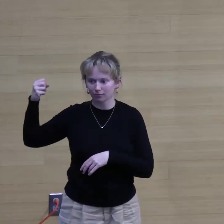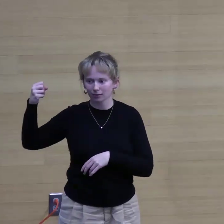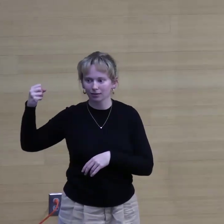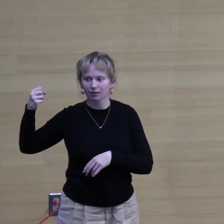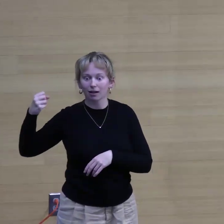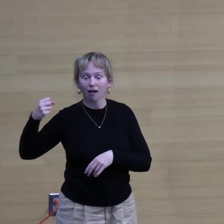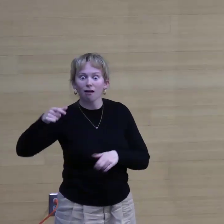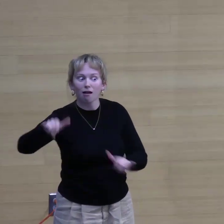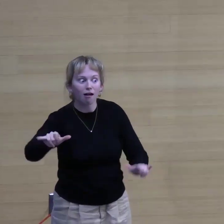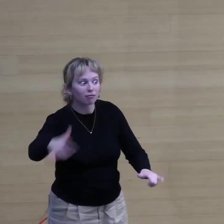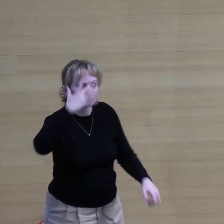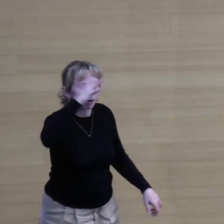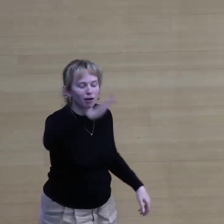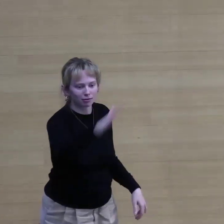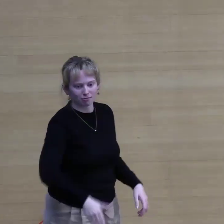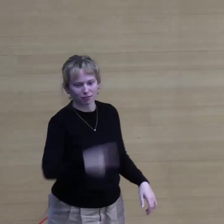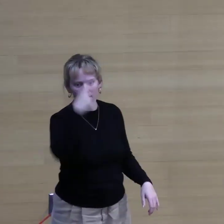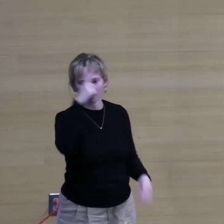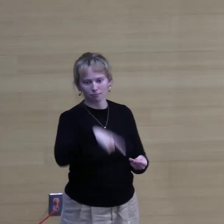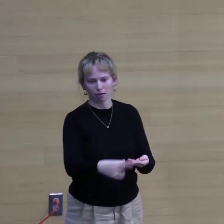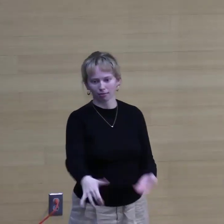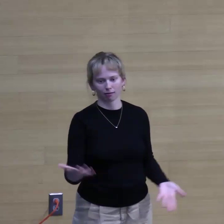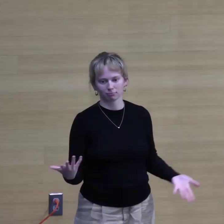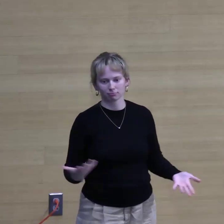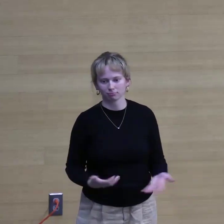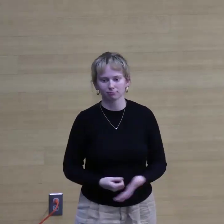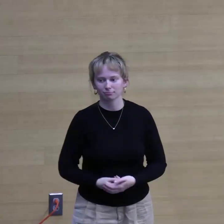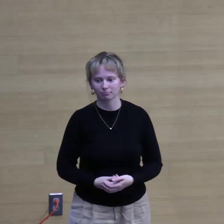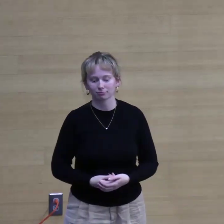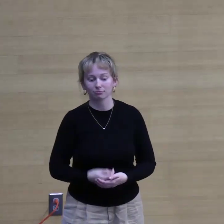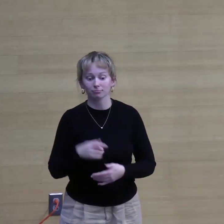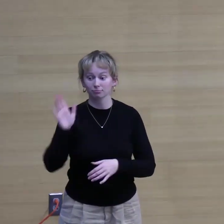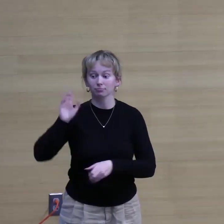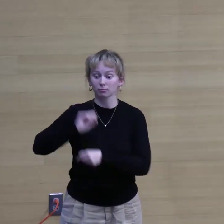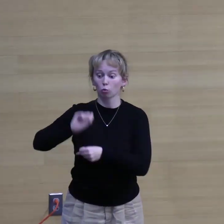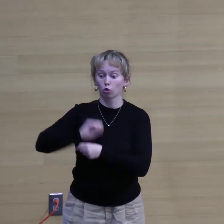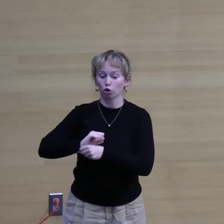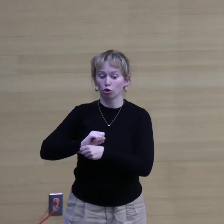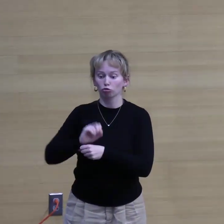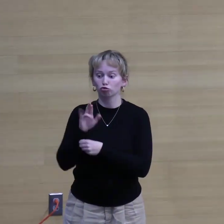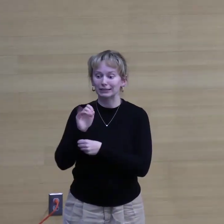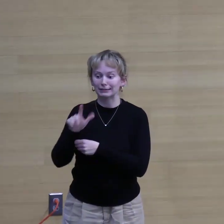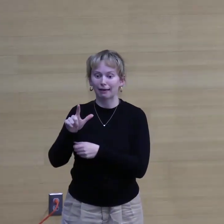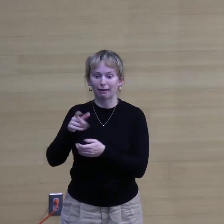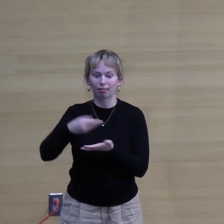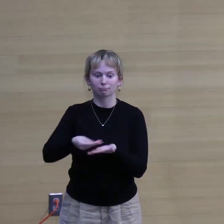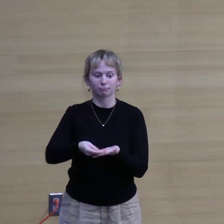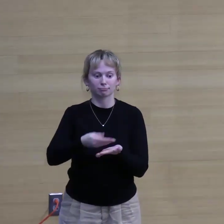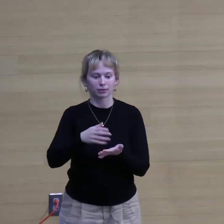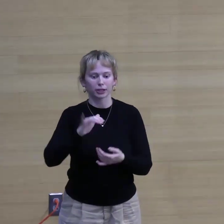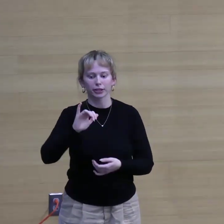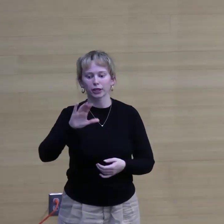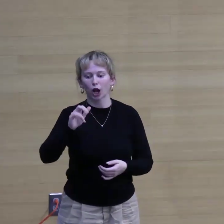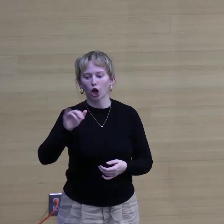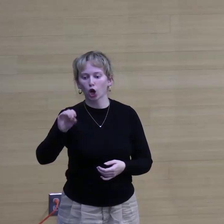like, oh, that's genius. I never thought about like, you know, and when I worked retail, I used to tease the stock guys I worked with because that was when cargo jeans